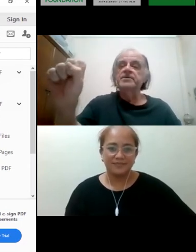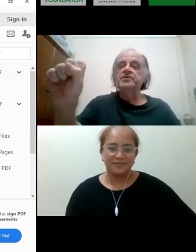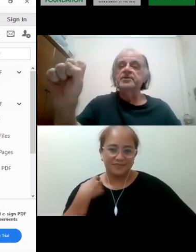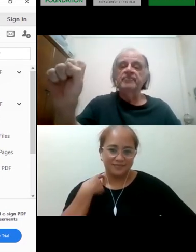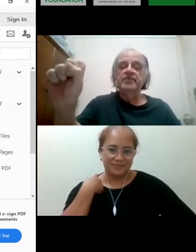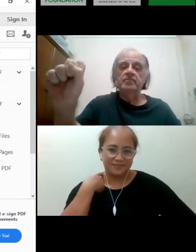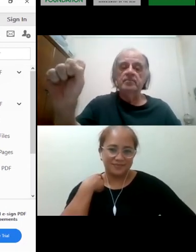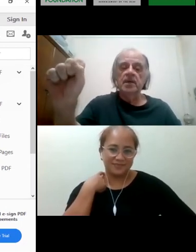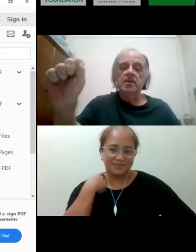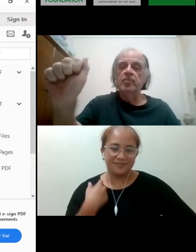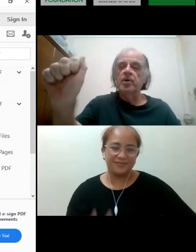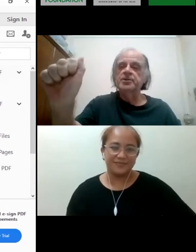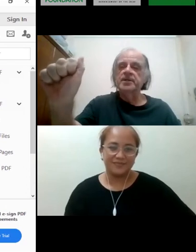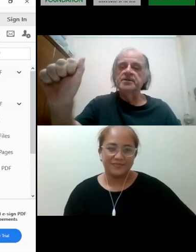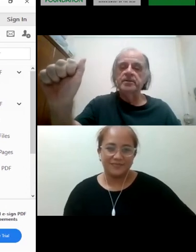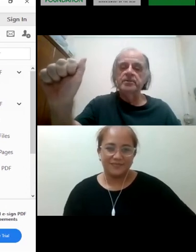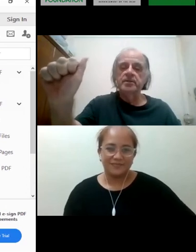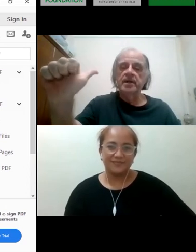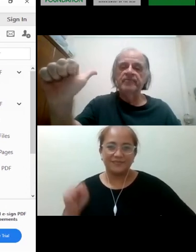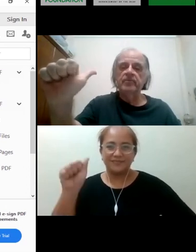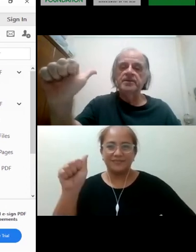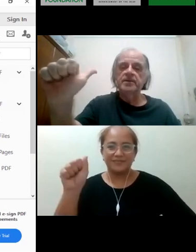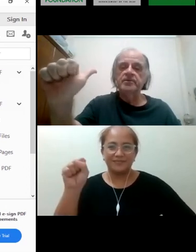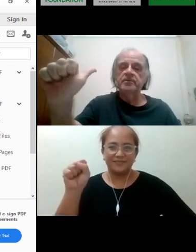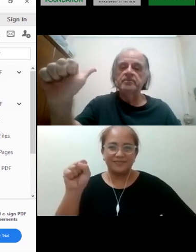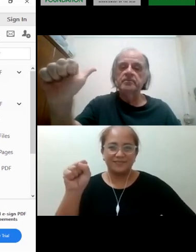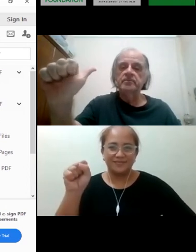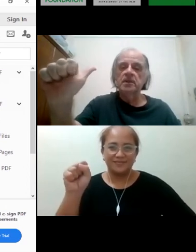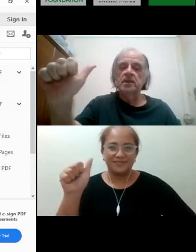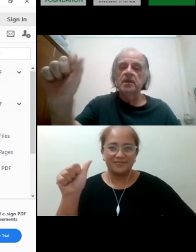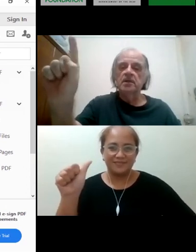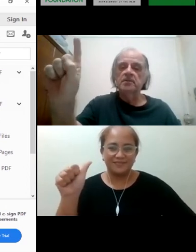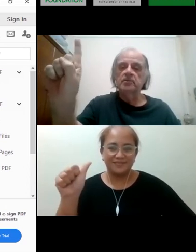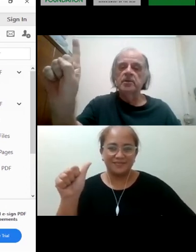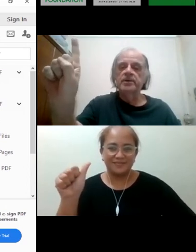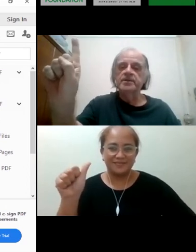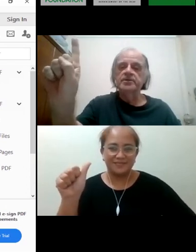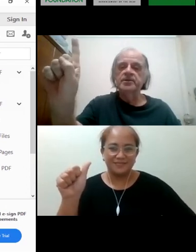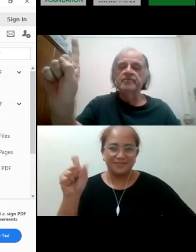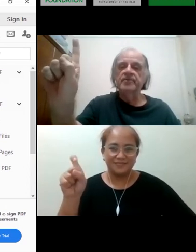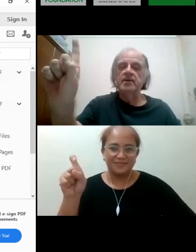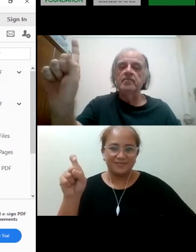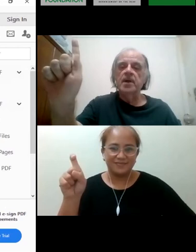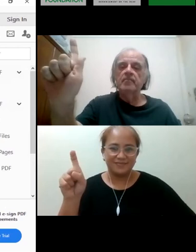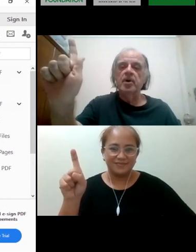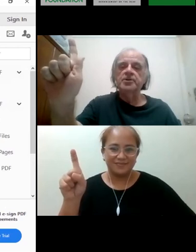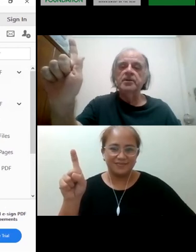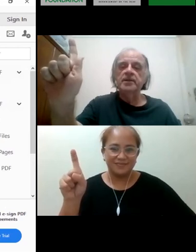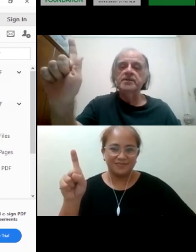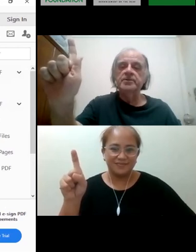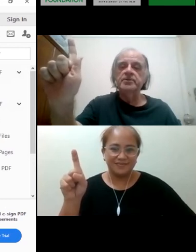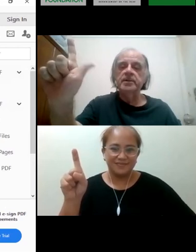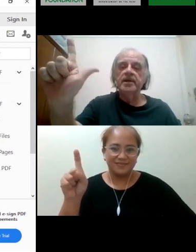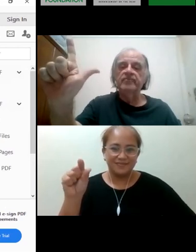no extension of thumb, partial extension, and full extension. So no extension of thumb,